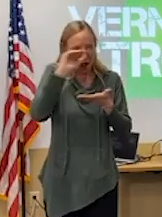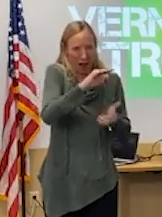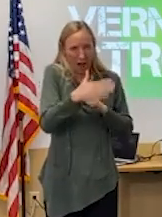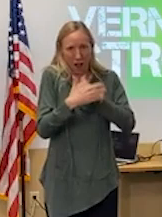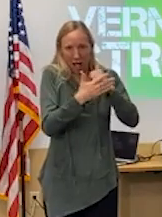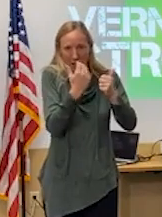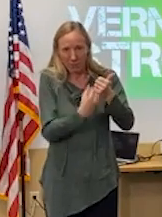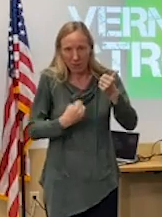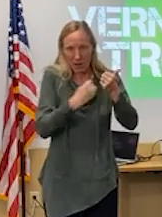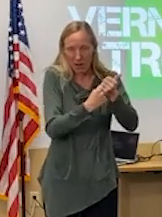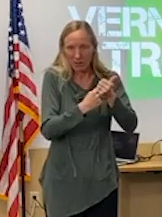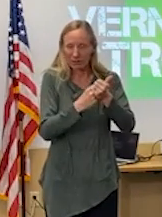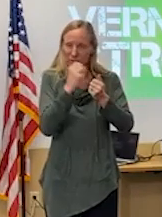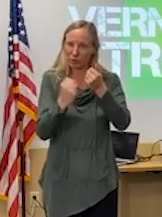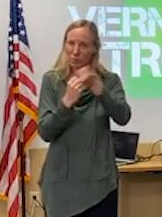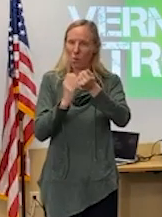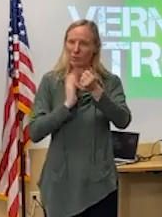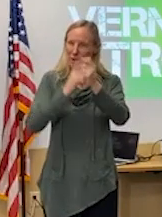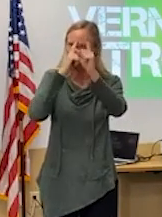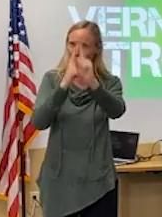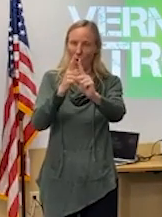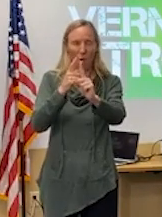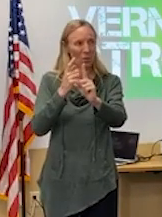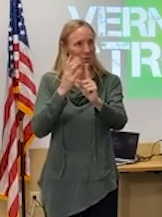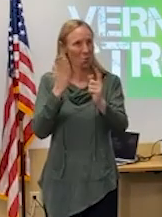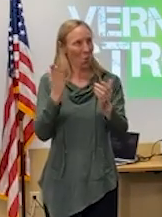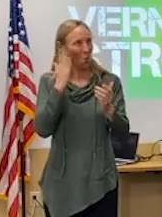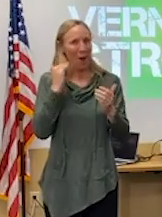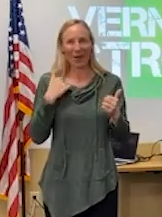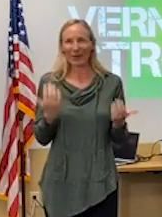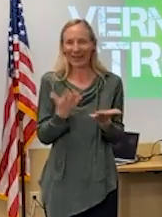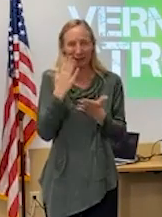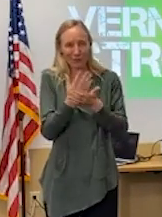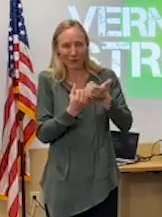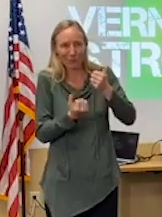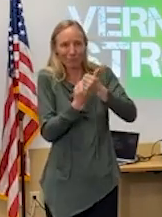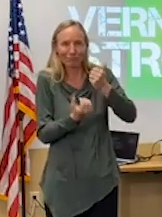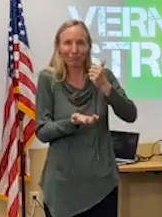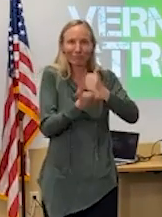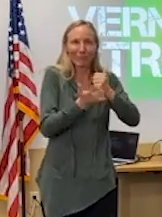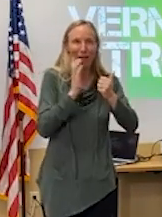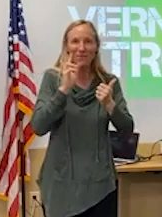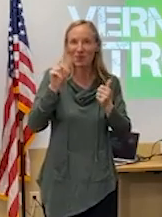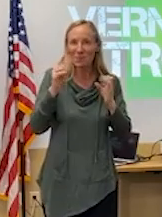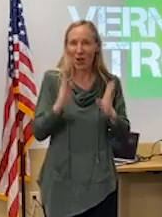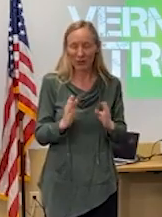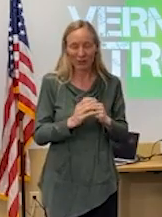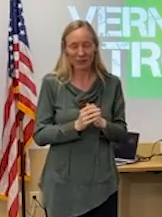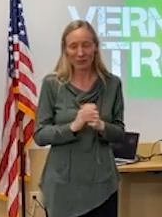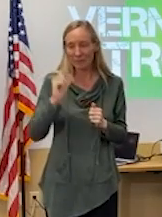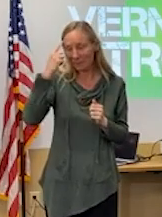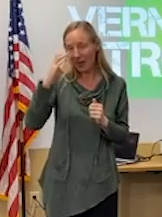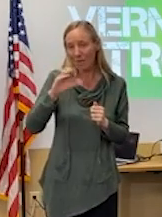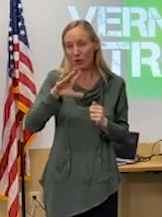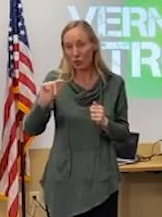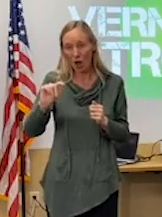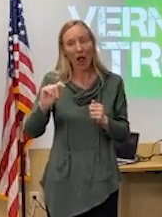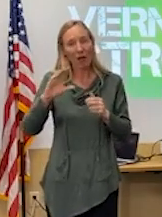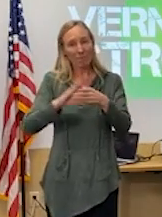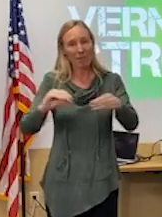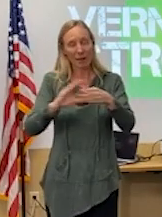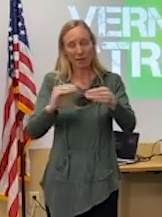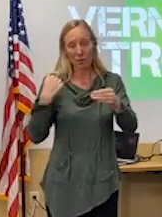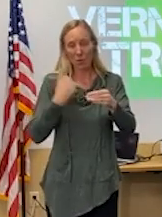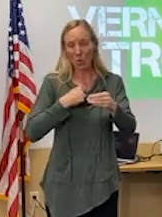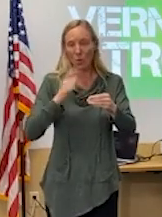to our mission. These are the moments for which we really exist. As Governor Scott shared, we launched a flood response and relief